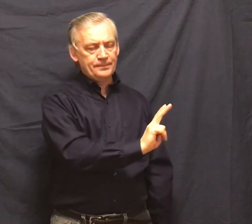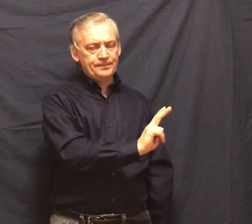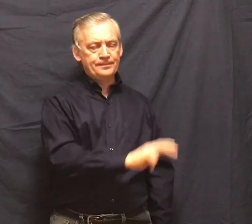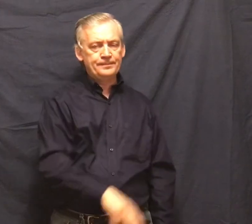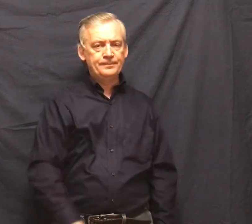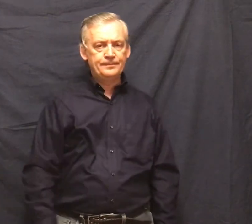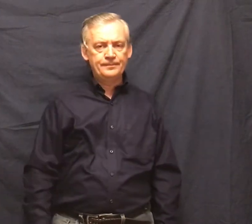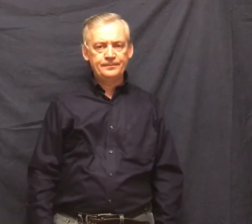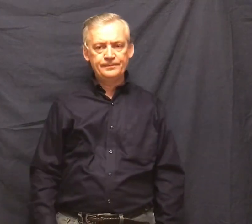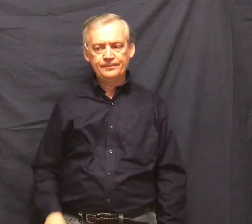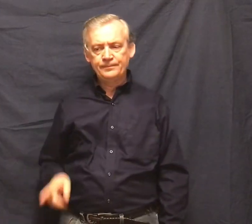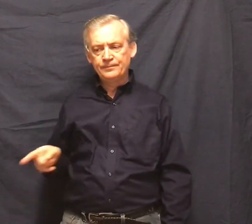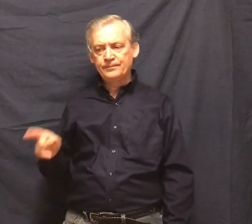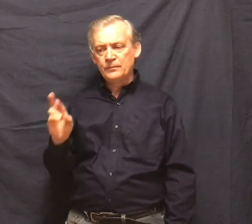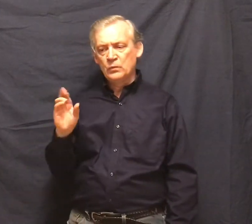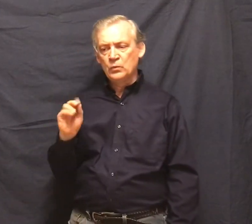Crooks called, Candy.